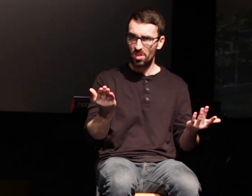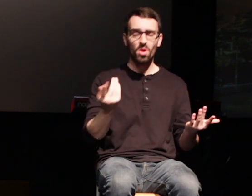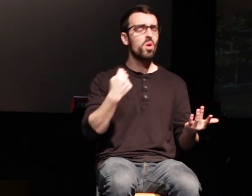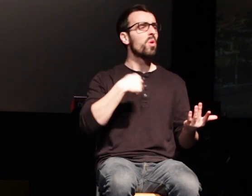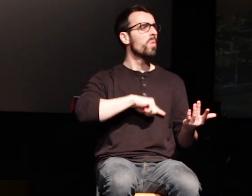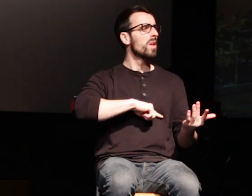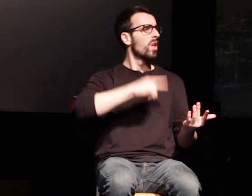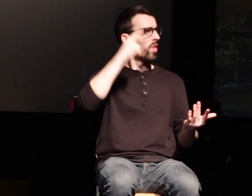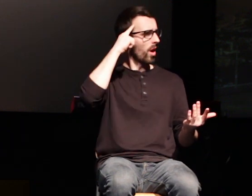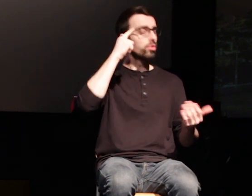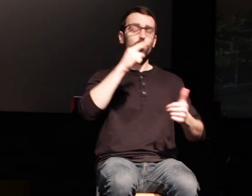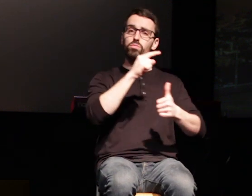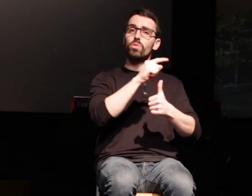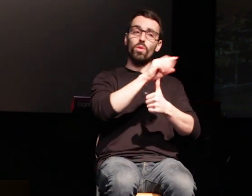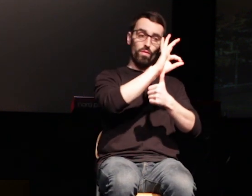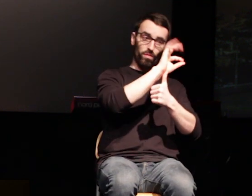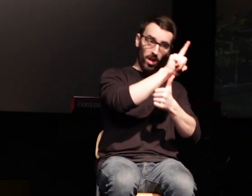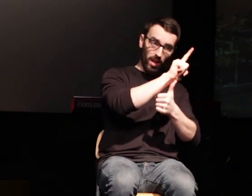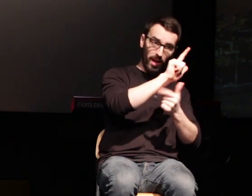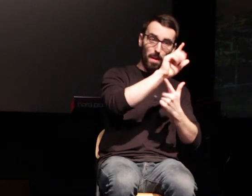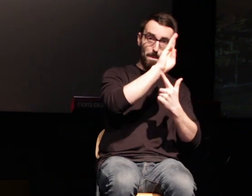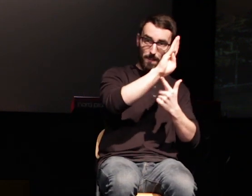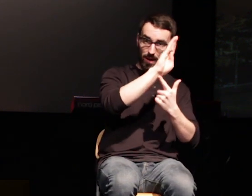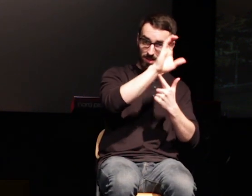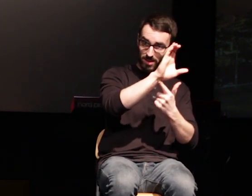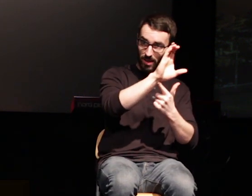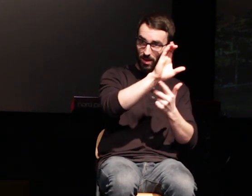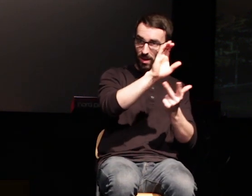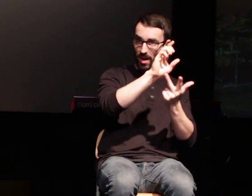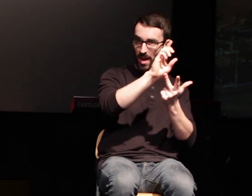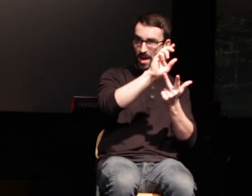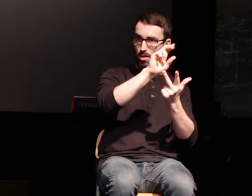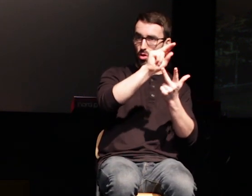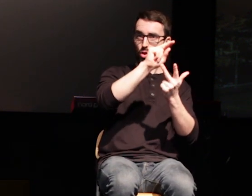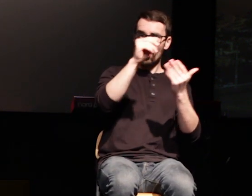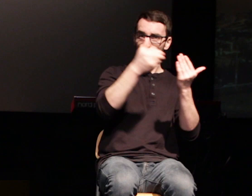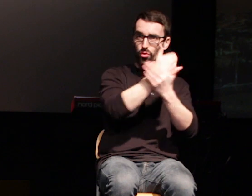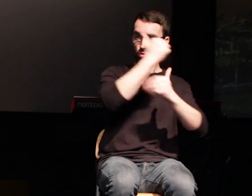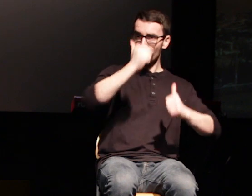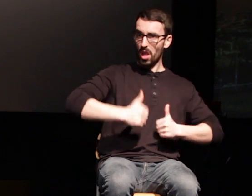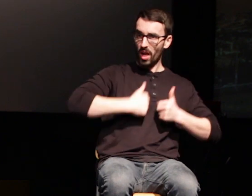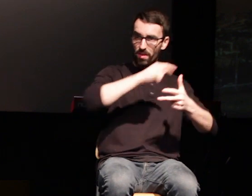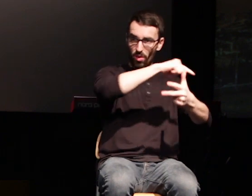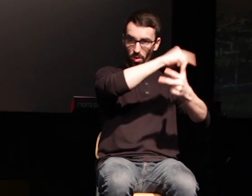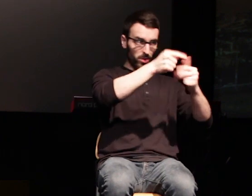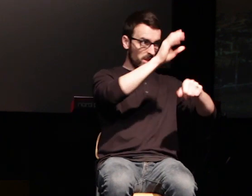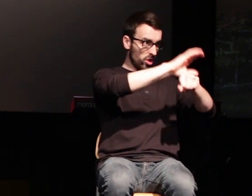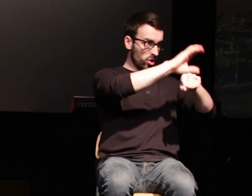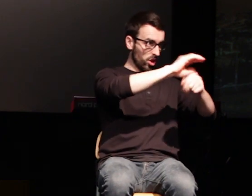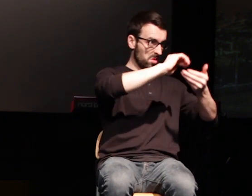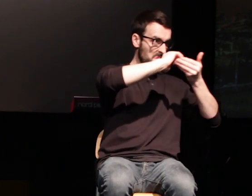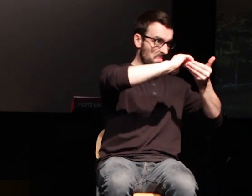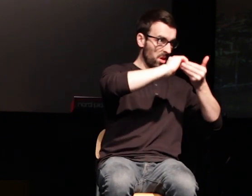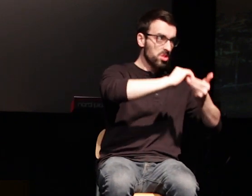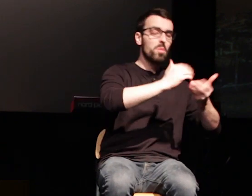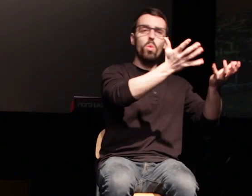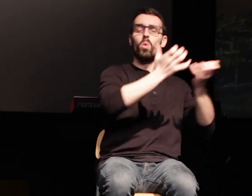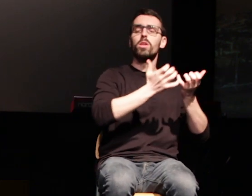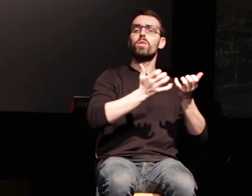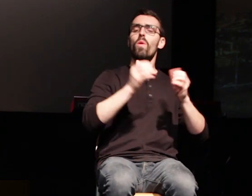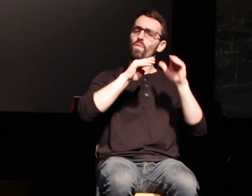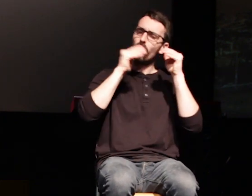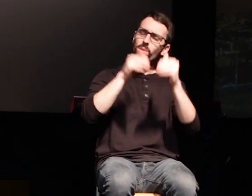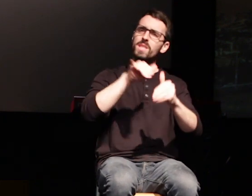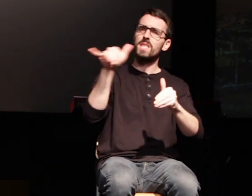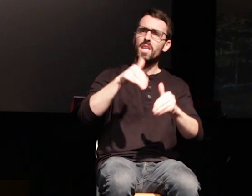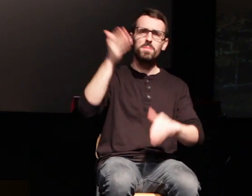and Center Church in Byron Center and New Life down in Wayland, to just go through the gospel of Mark and just track through the life of Jesus, answering some important questions